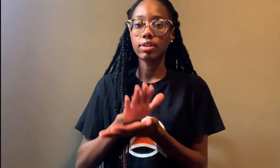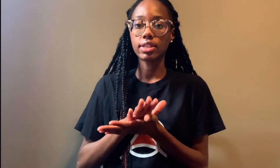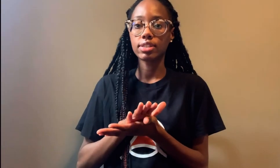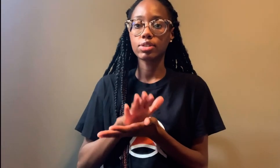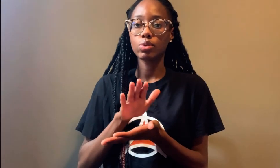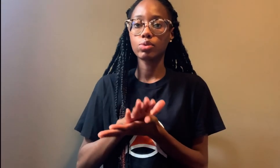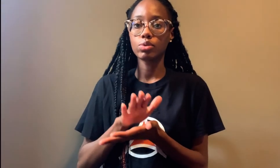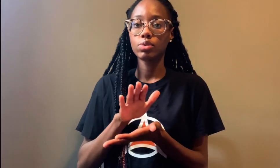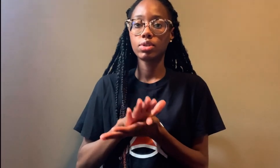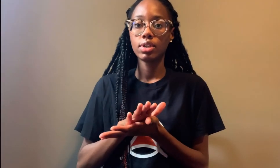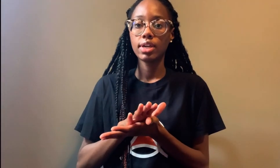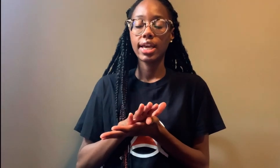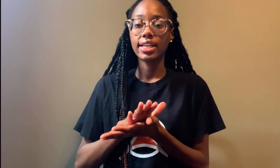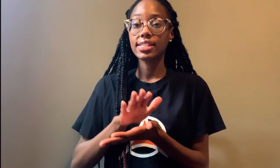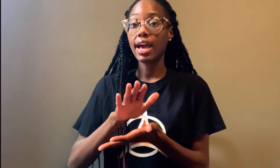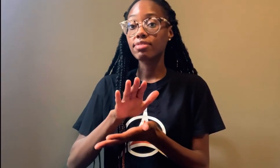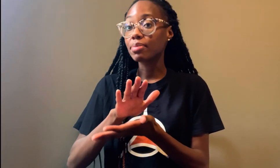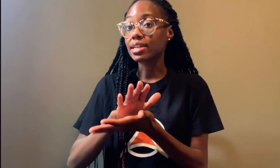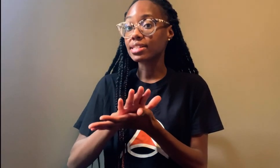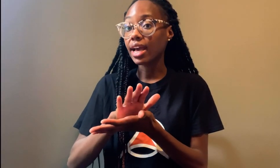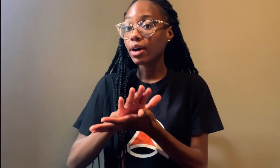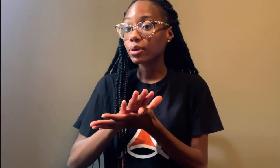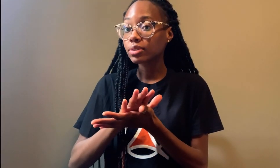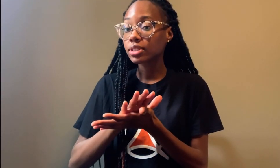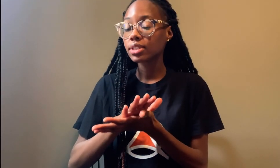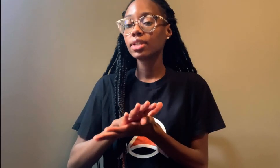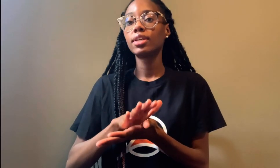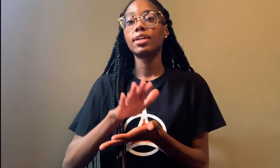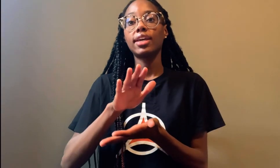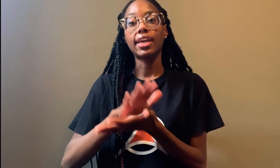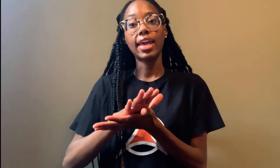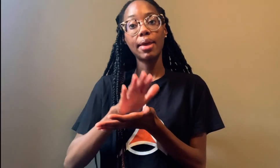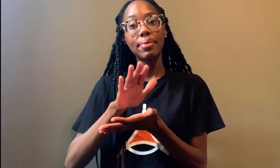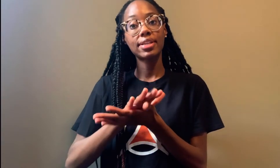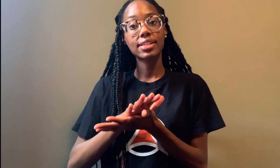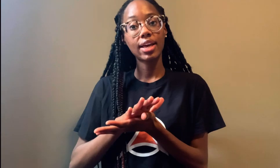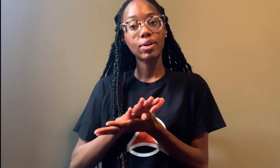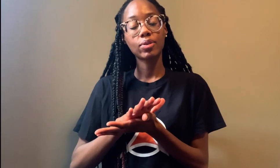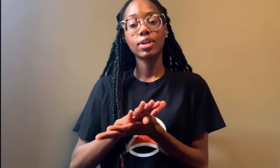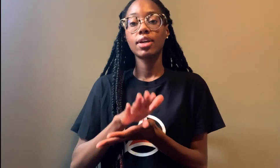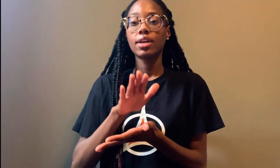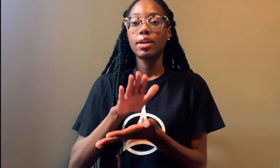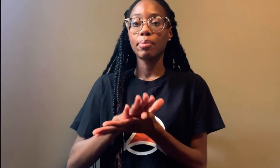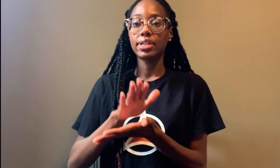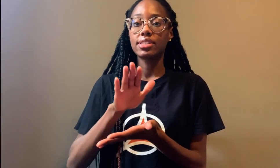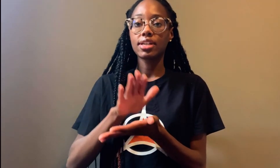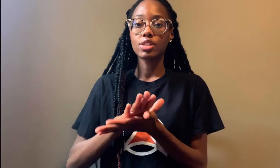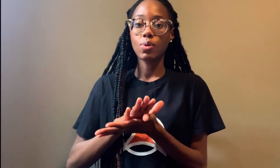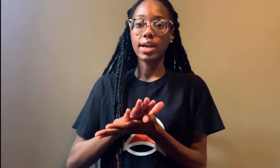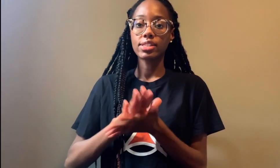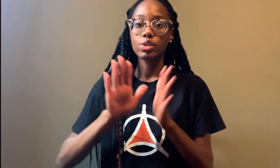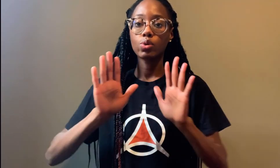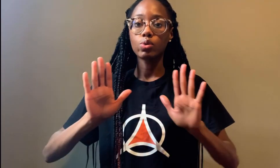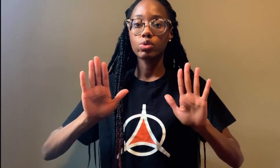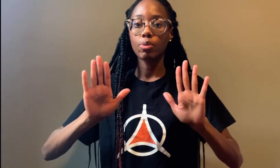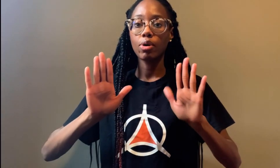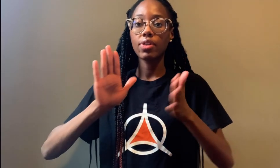literally school. It doesn't have to be a sound. It can be a sound, but it's done twice. School. So both